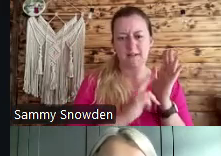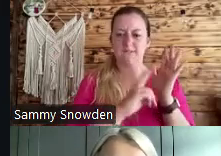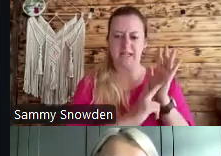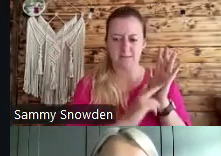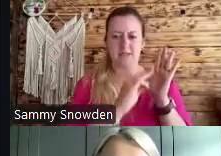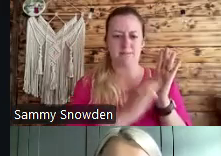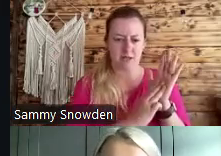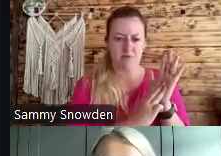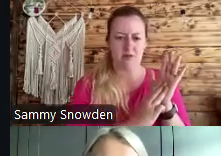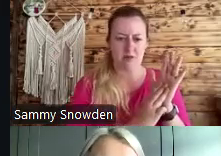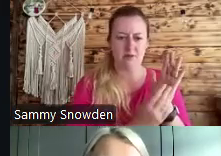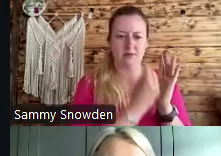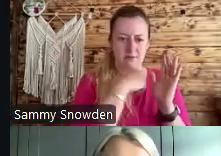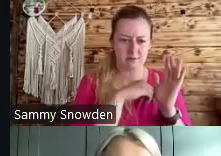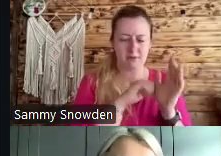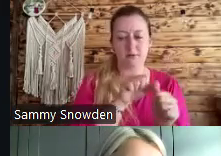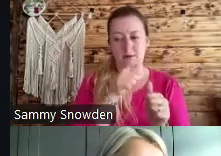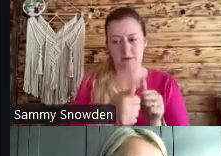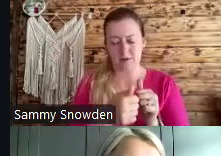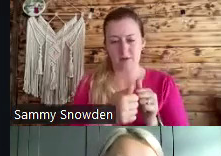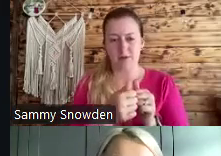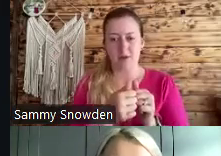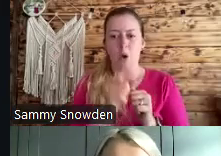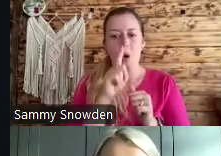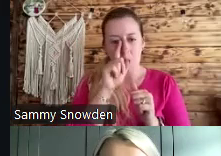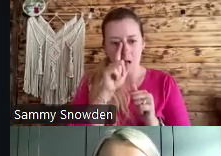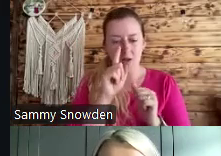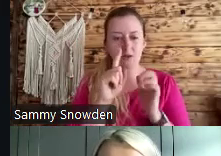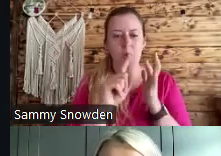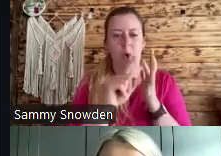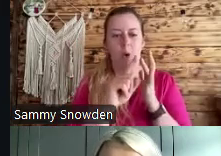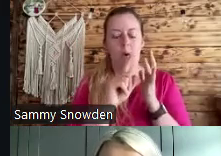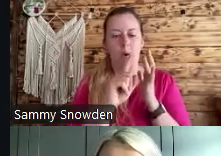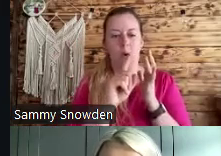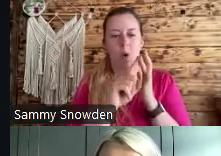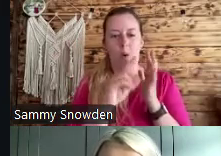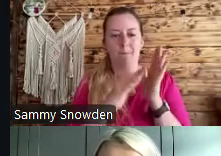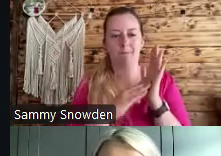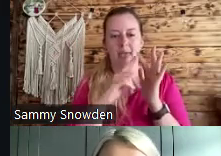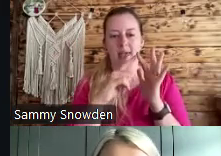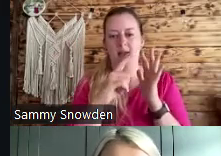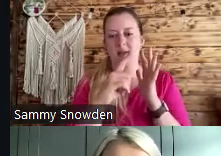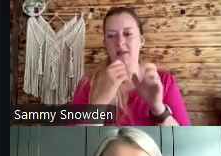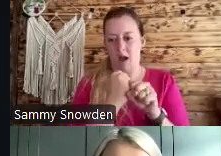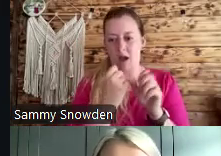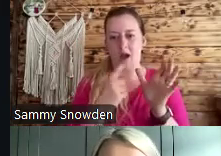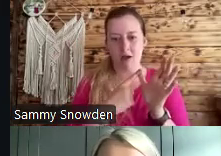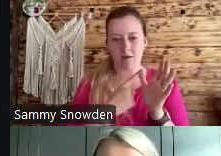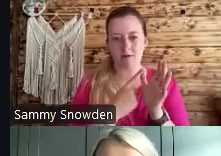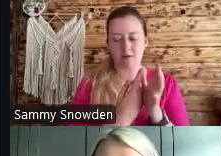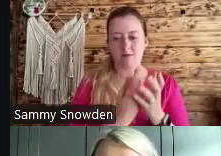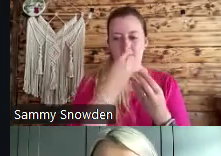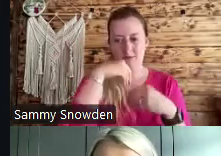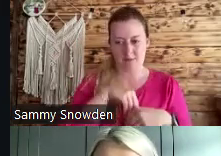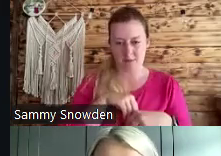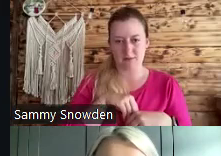that. So these can be bought individually. They can also be bought as a Lifelong Vitality Pack, and you can see